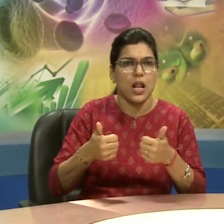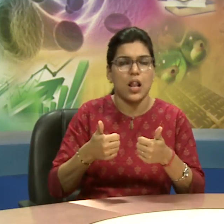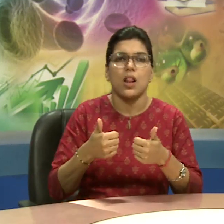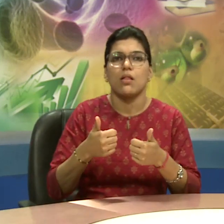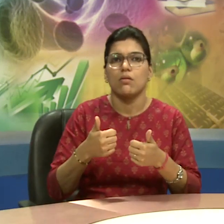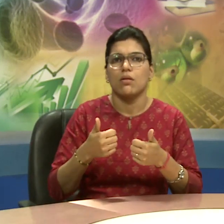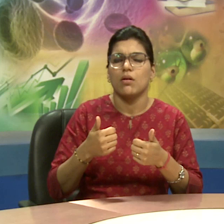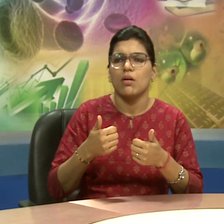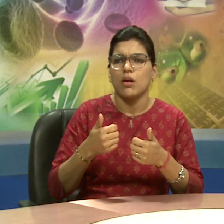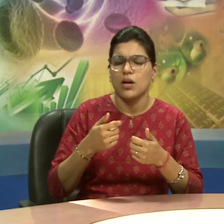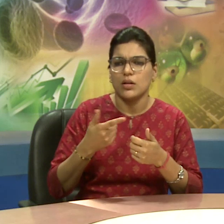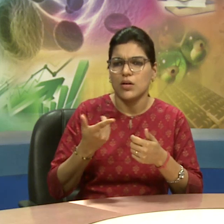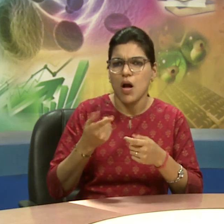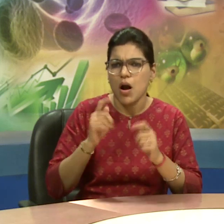of transaction.